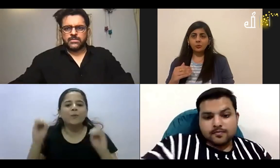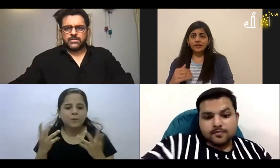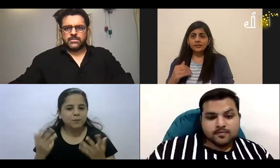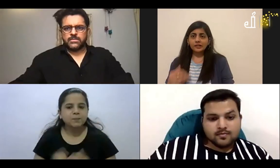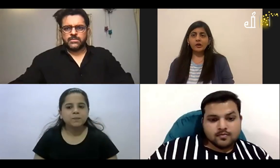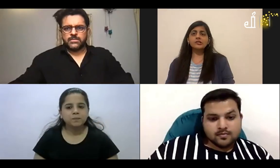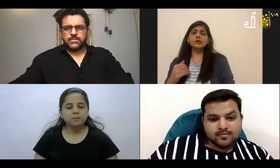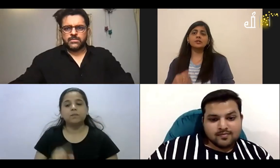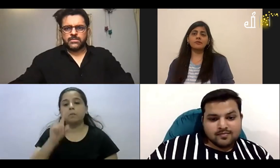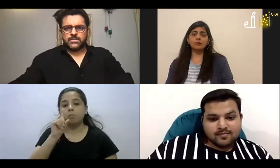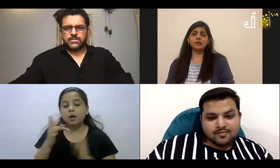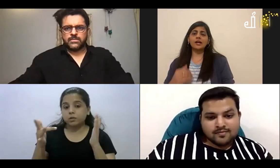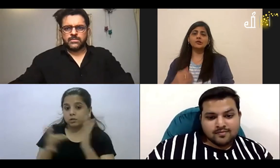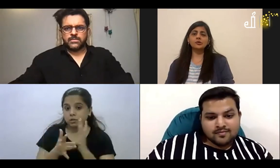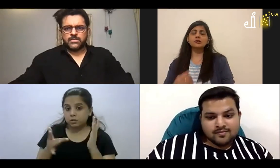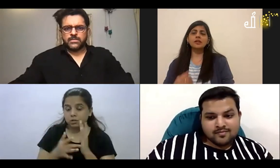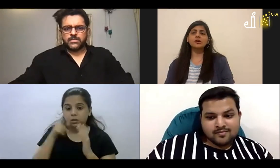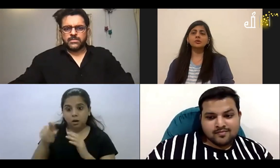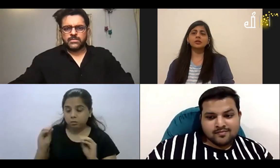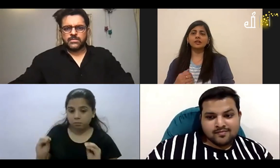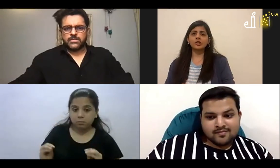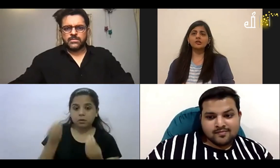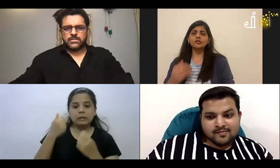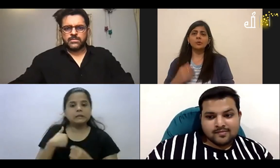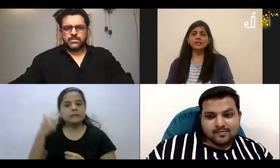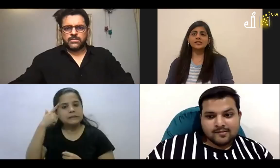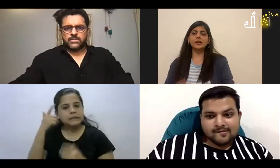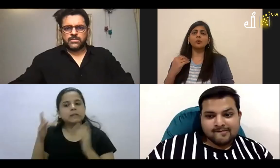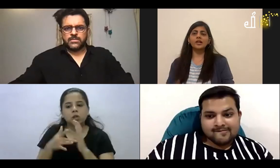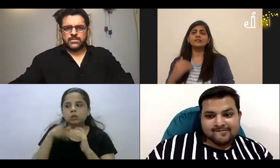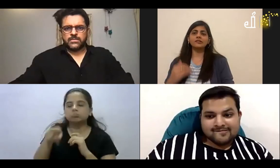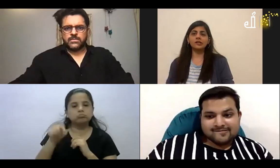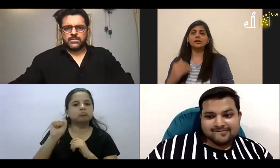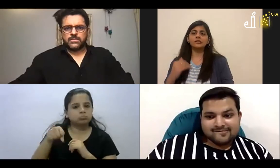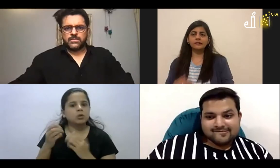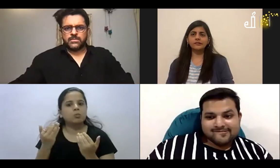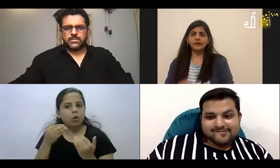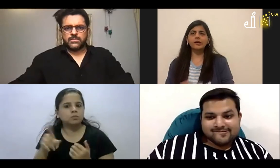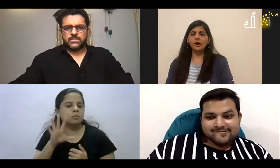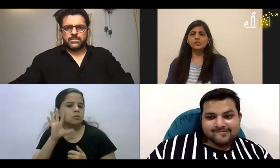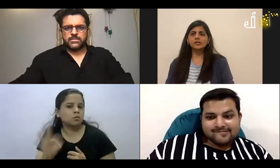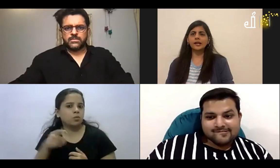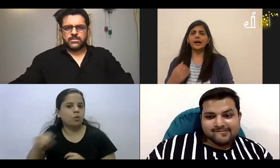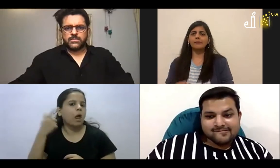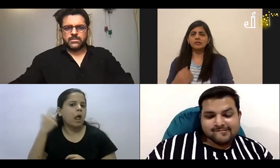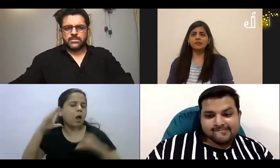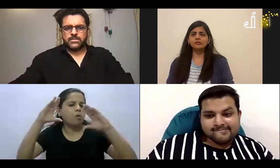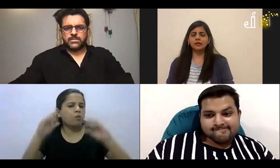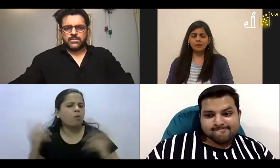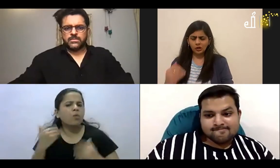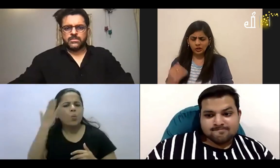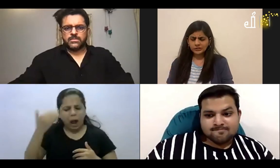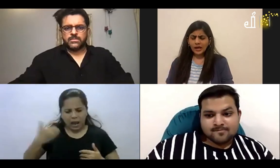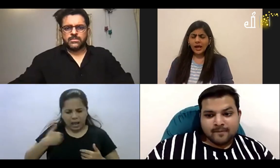But when technology was available, I chose to make use of technology to understand what is really hearing loss that I am